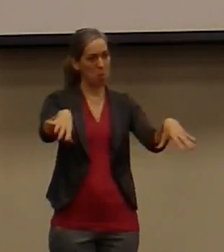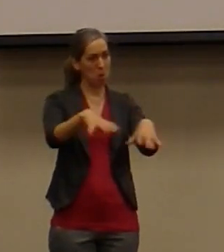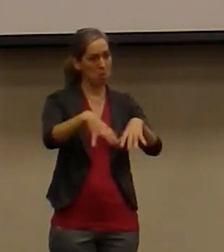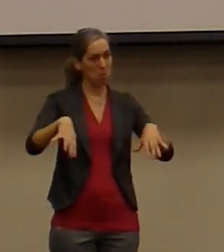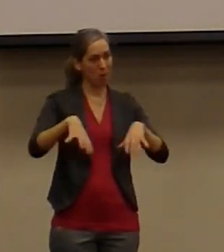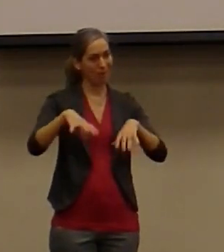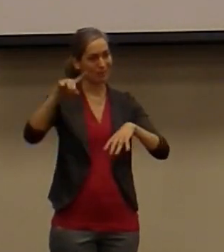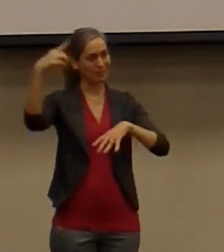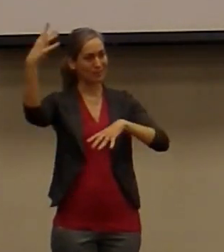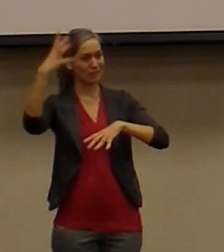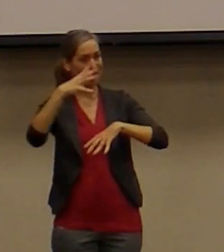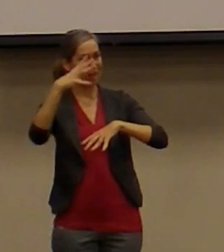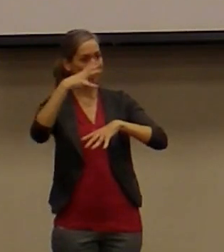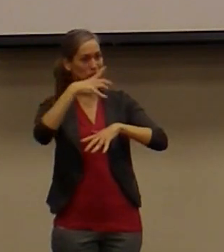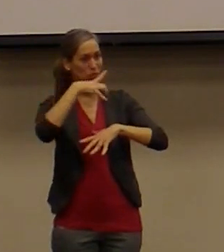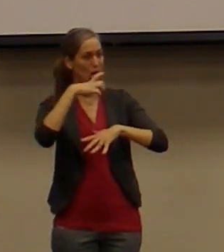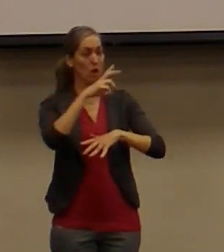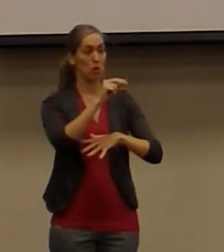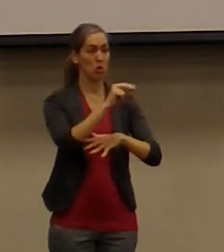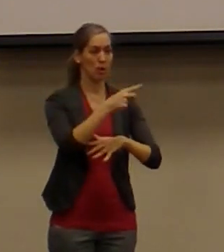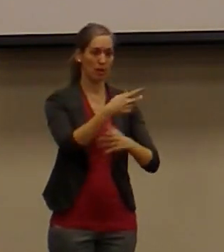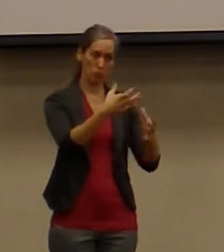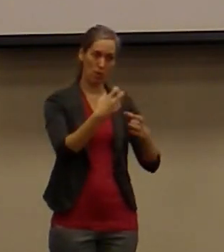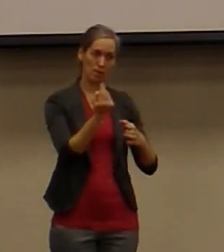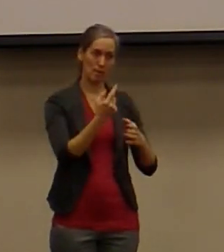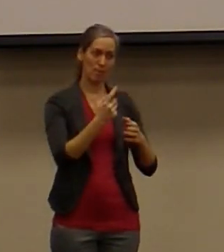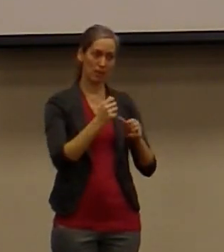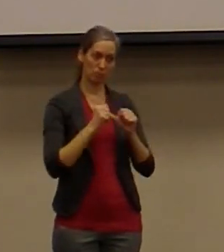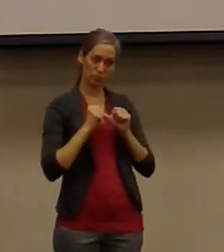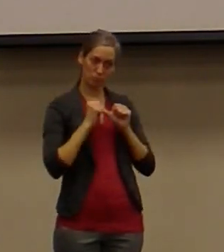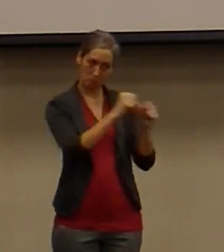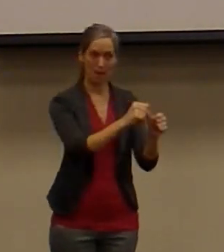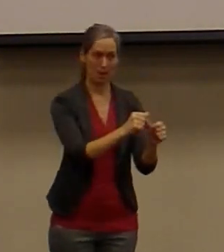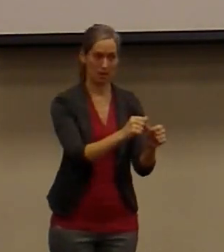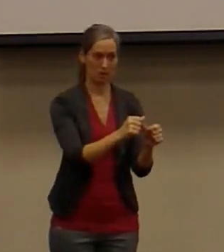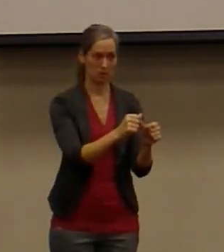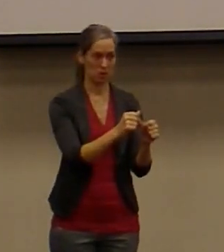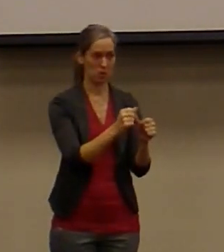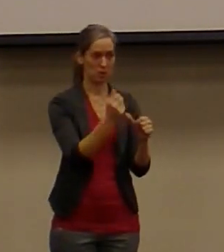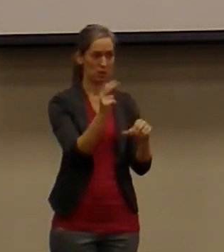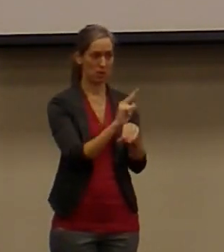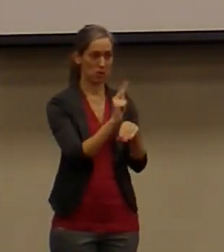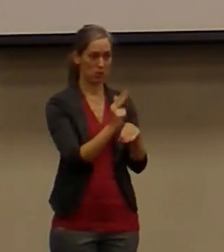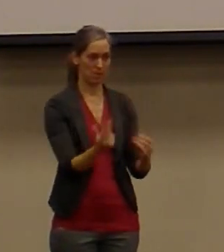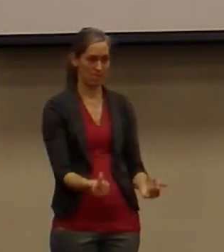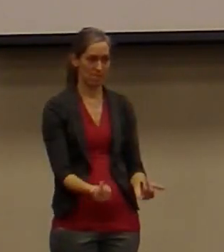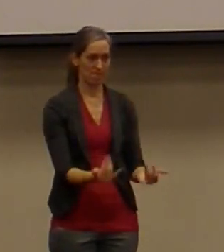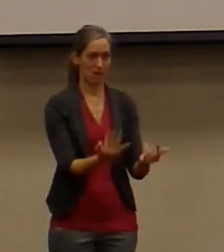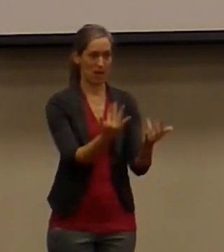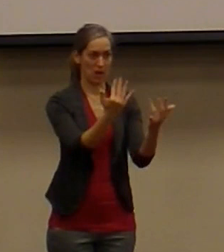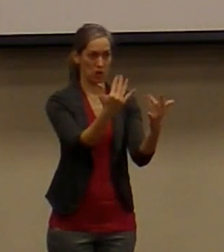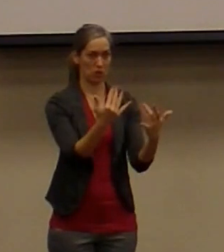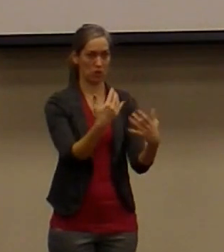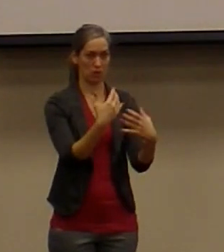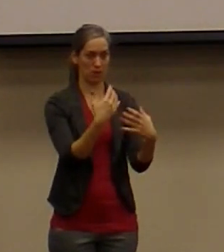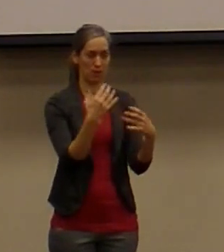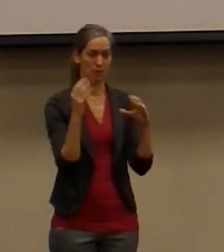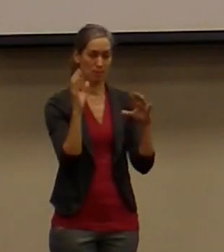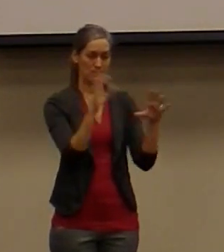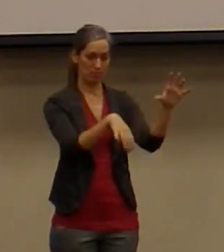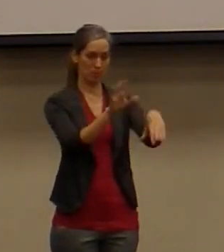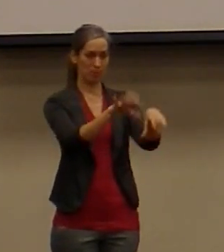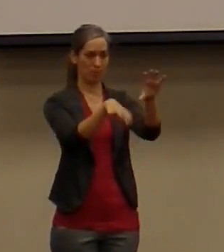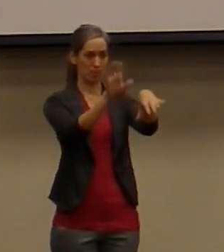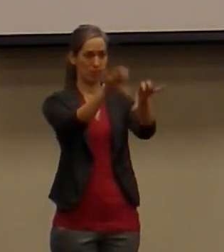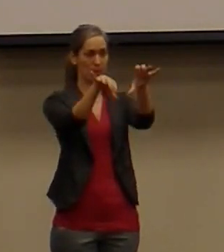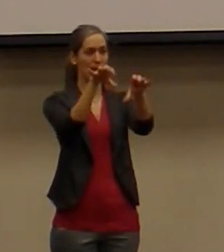hard. No, he wanted something that would last much longer than that, so he fired all of his brick into great furnaces that were